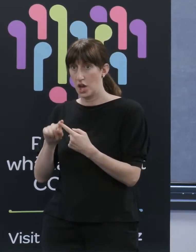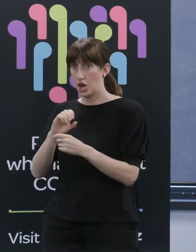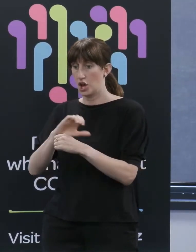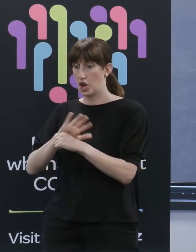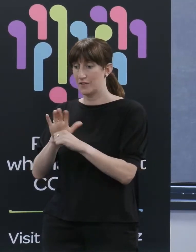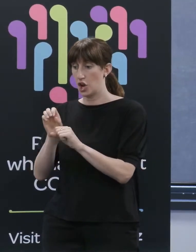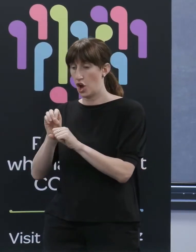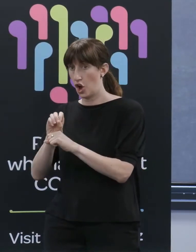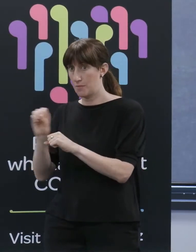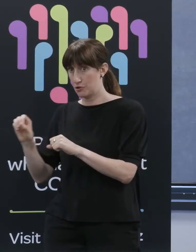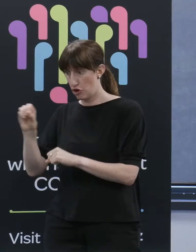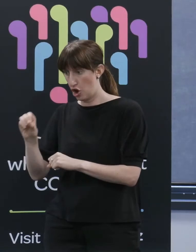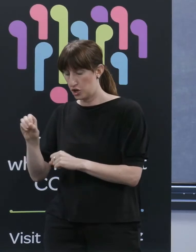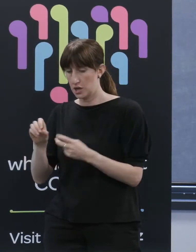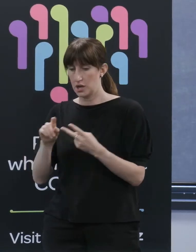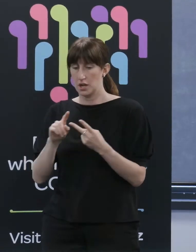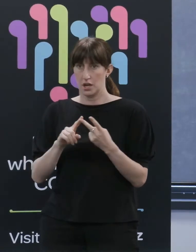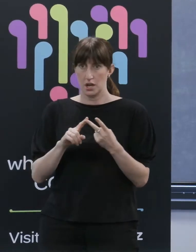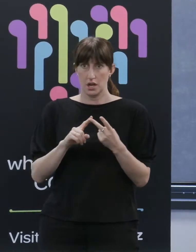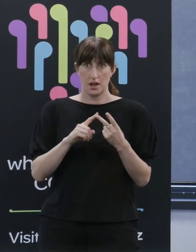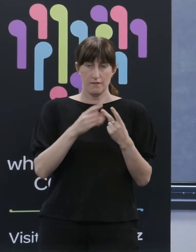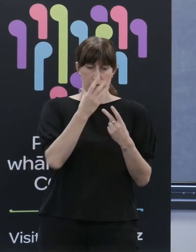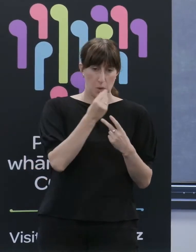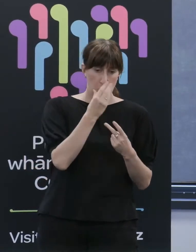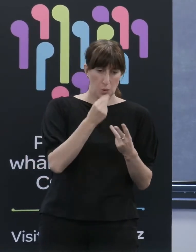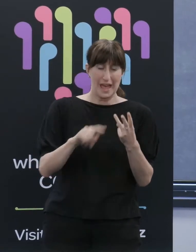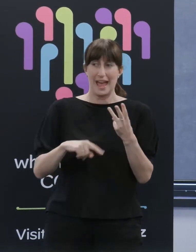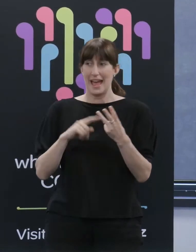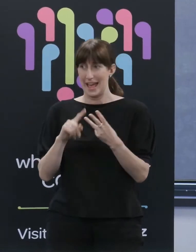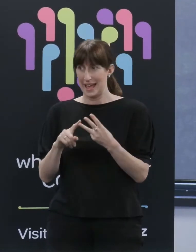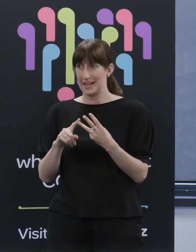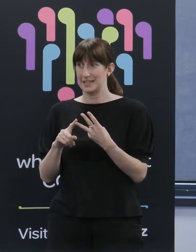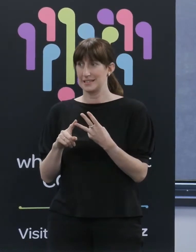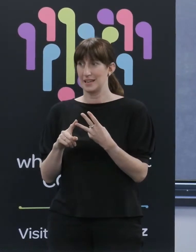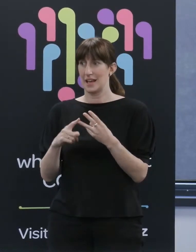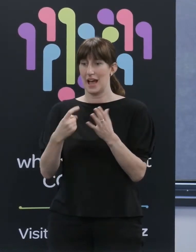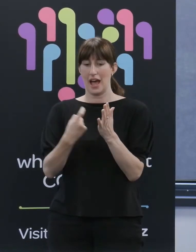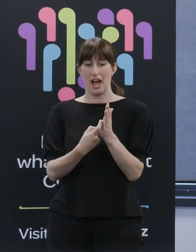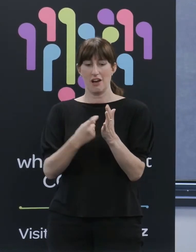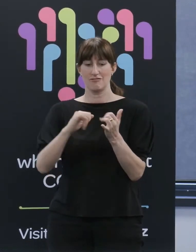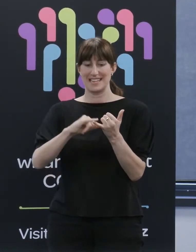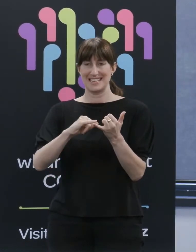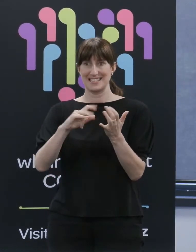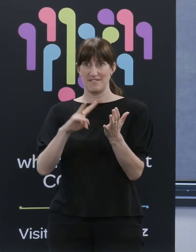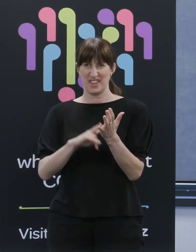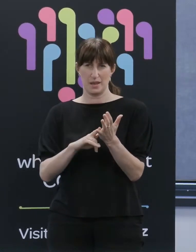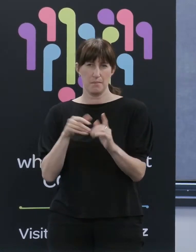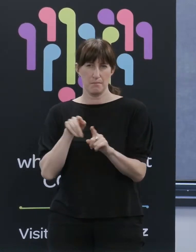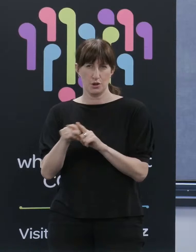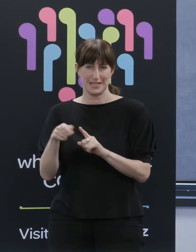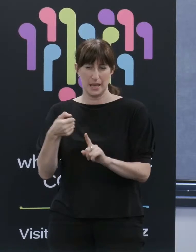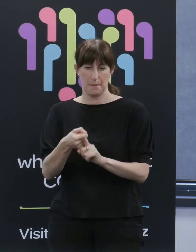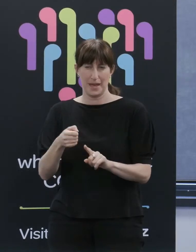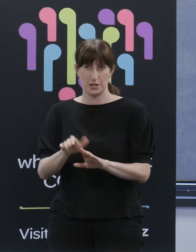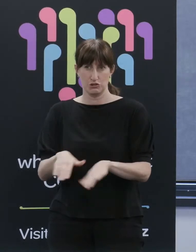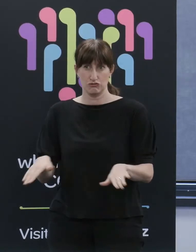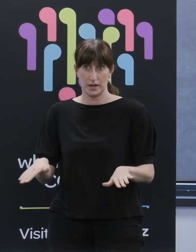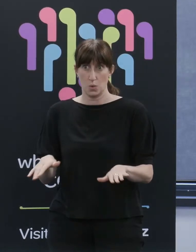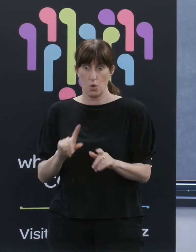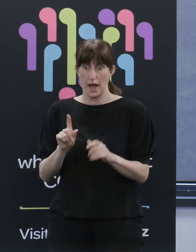children, and a flu outbreak, and then what impact that would have on both our community and primary care services, but also our hospital.